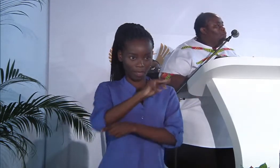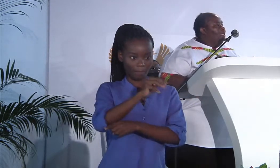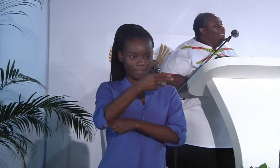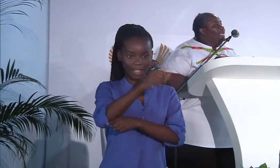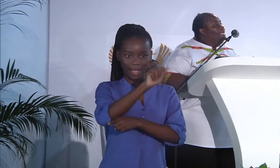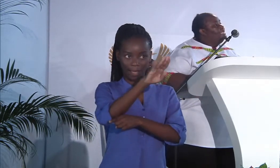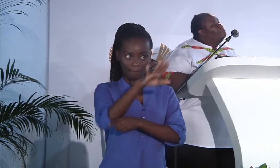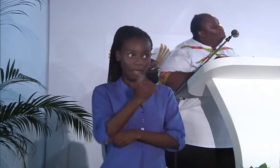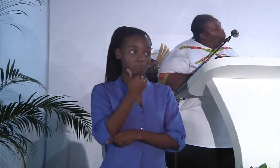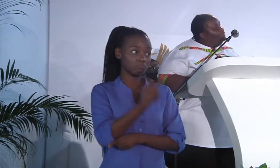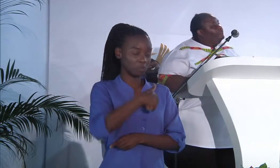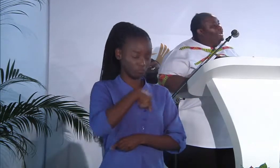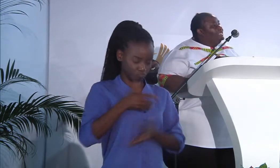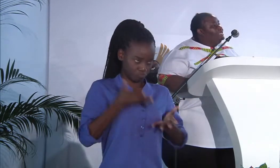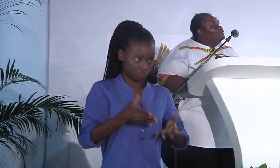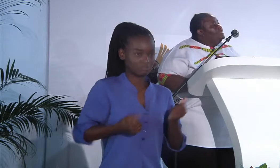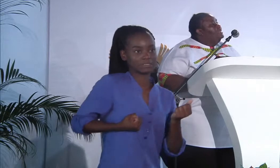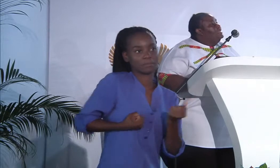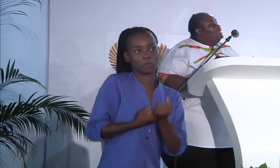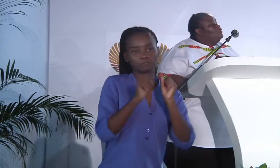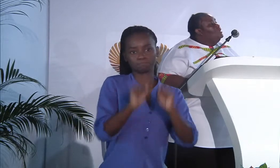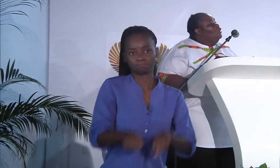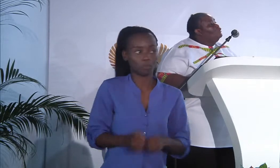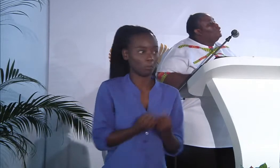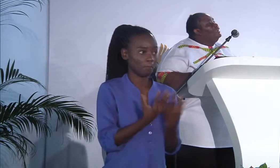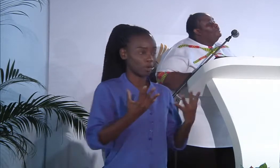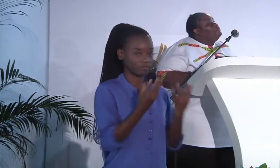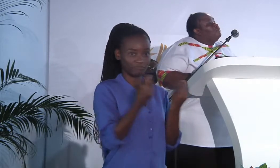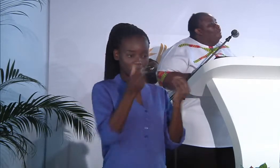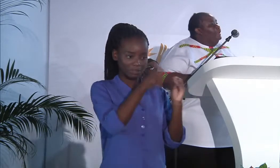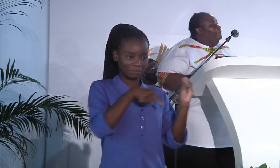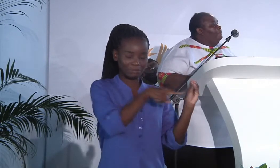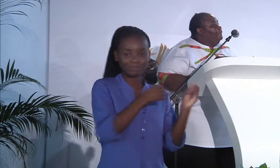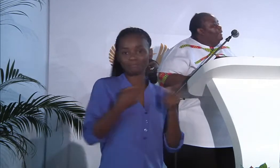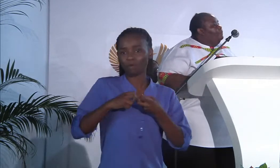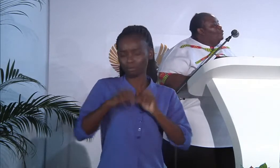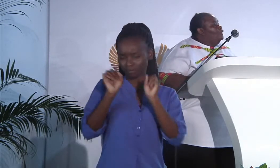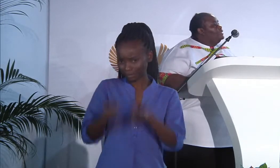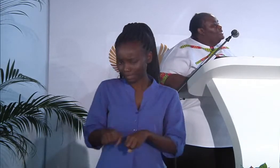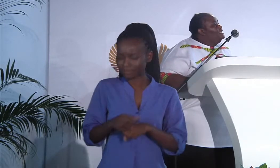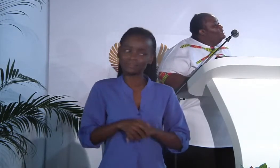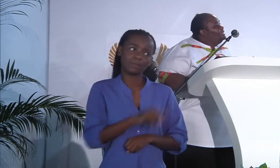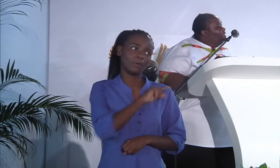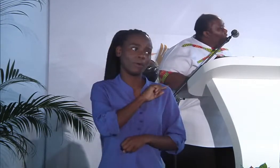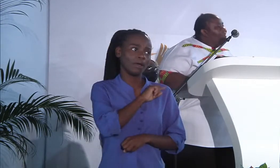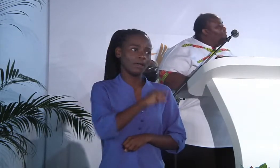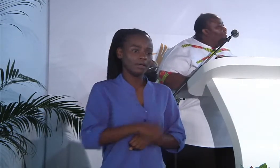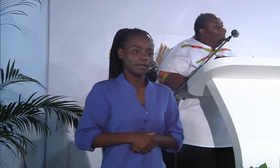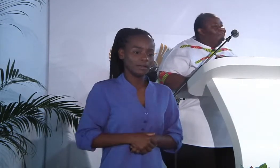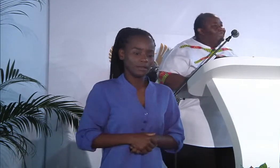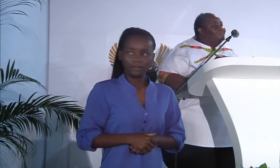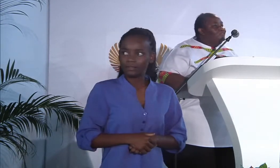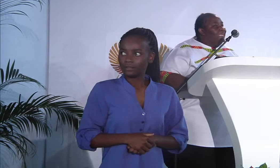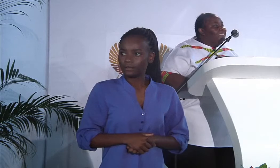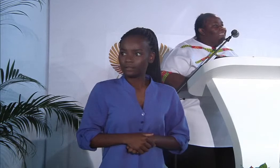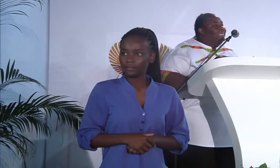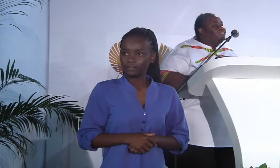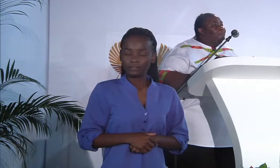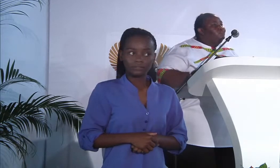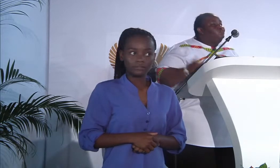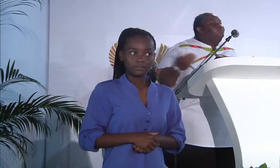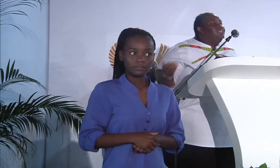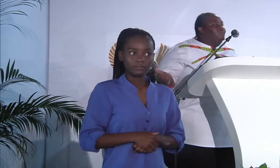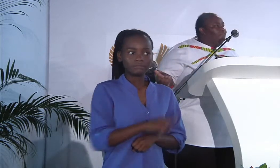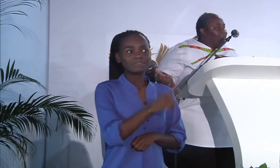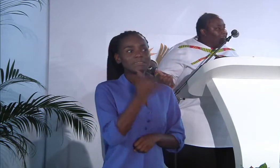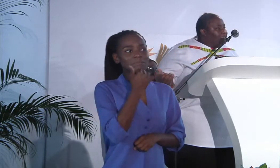you. And most of our artists, we also have a problem because the society, they expect